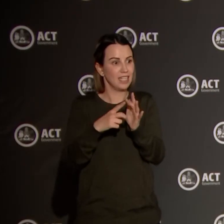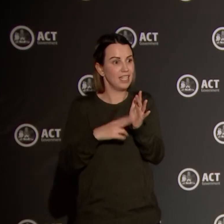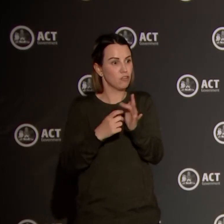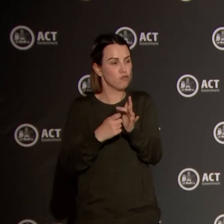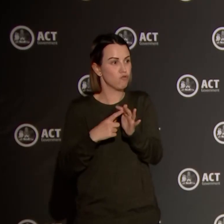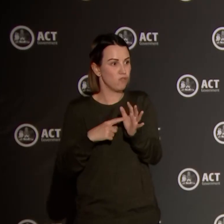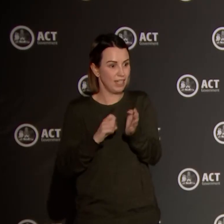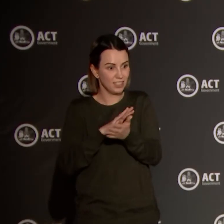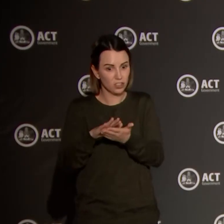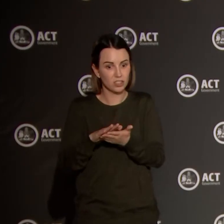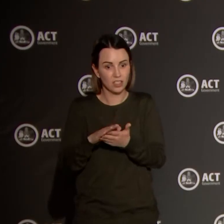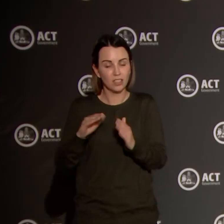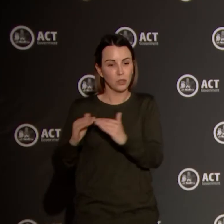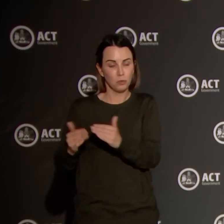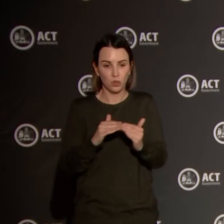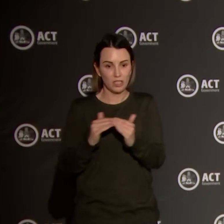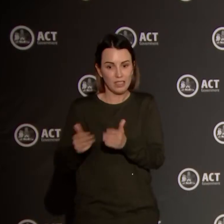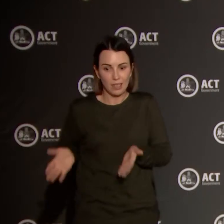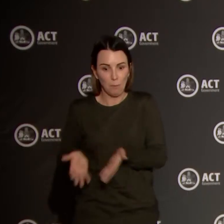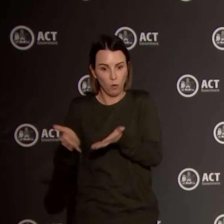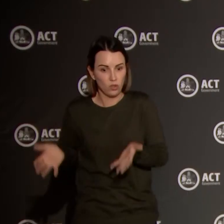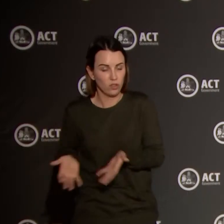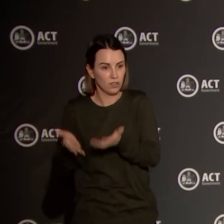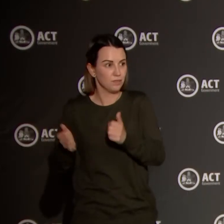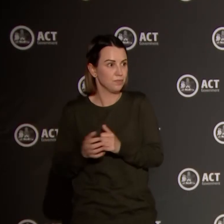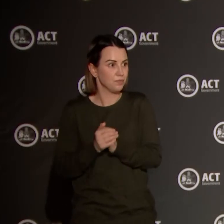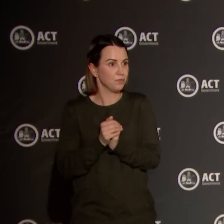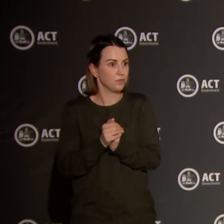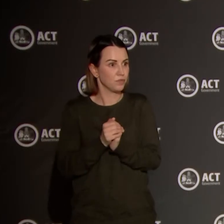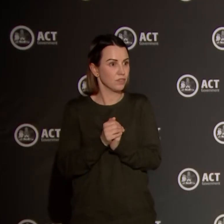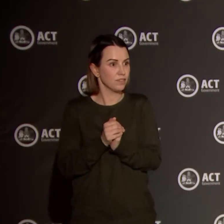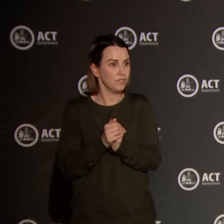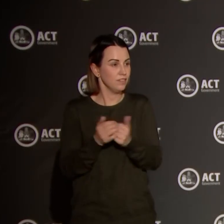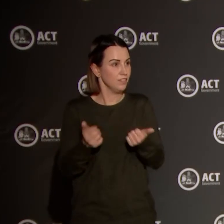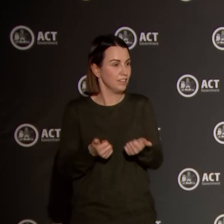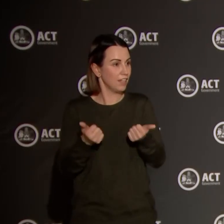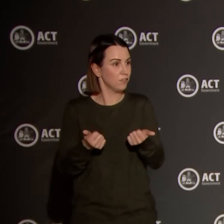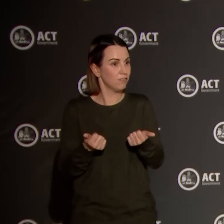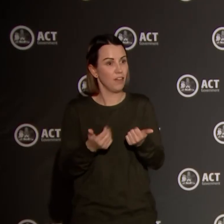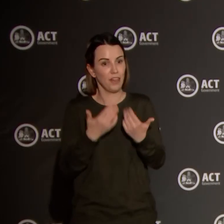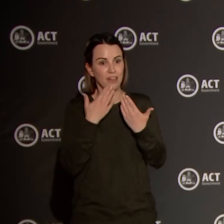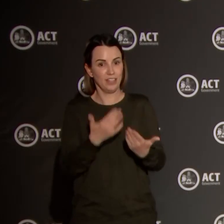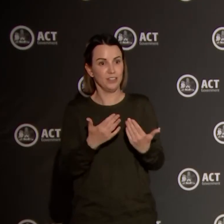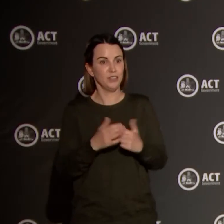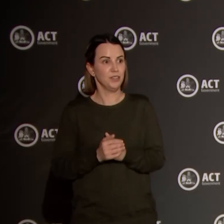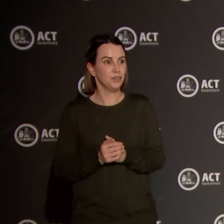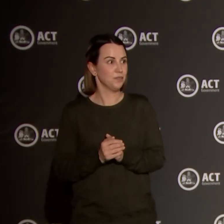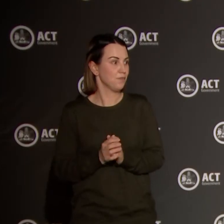community, which is, really concerning. Okay, thank you very much.